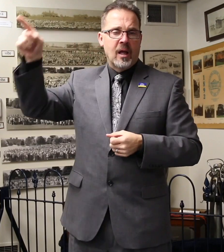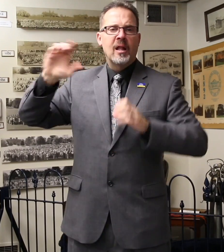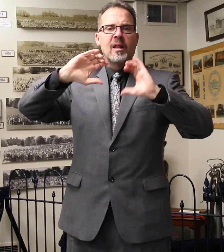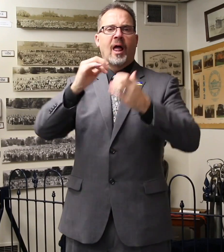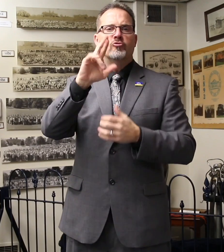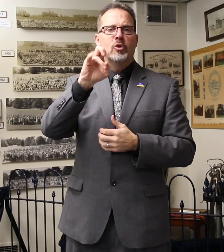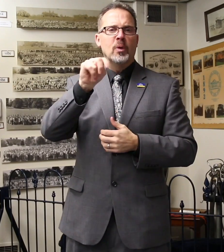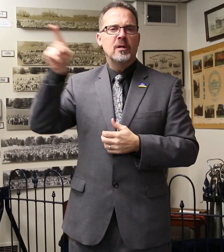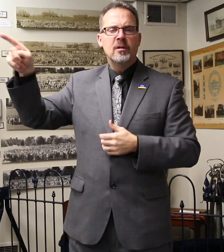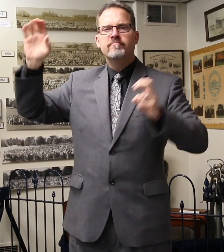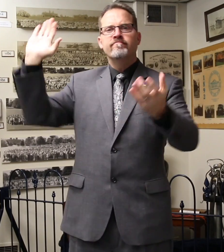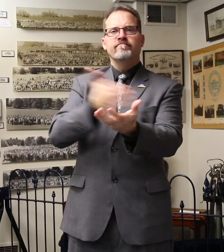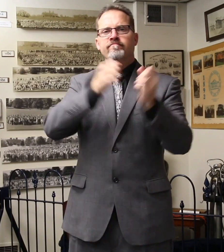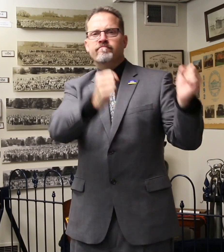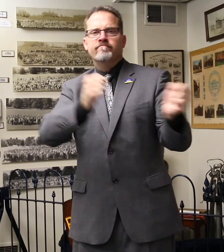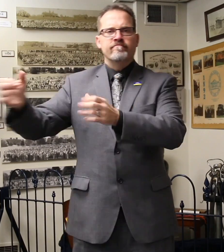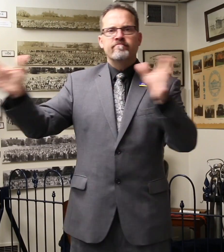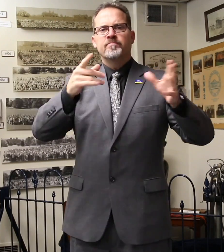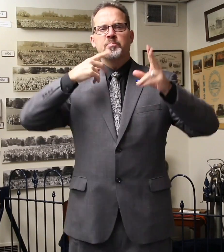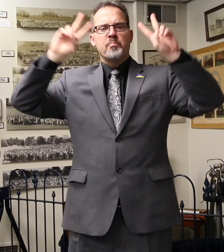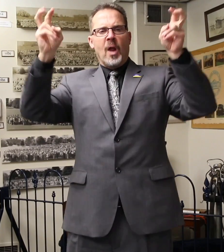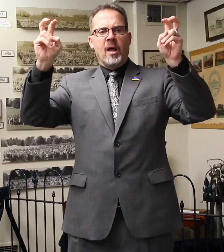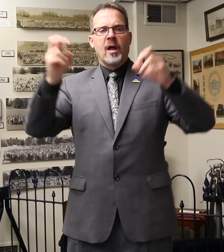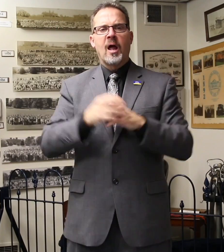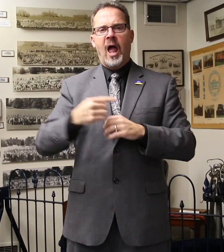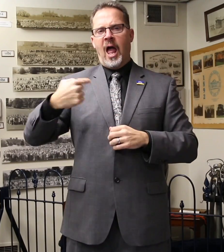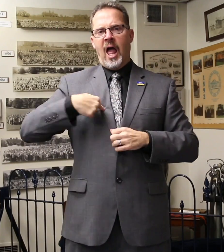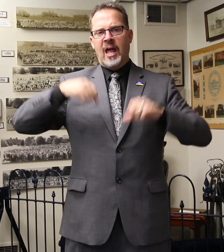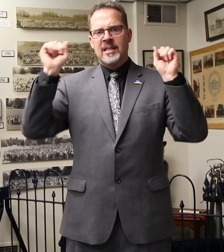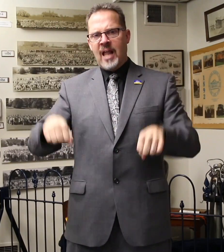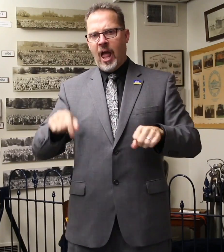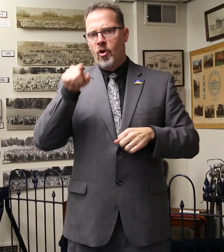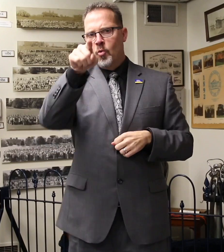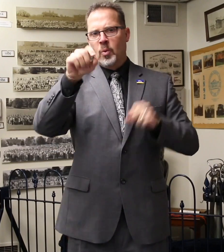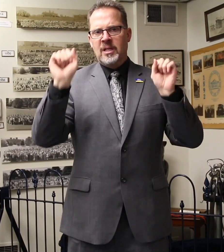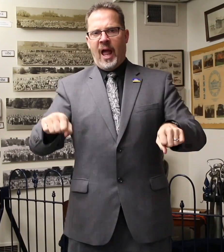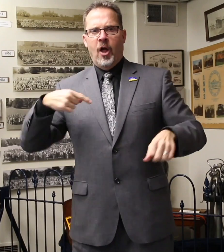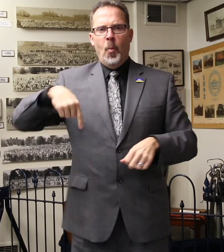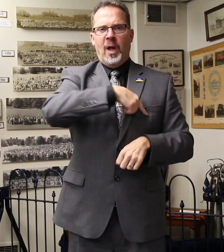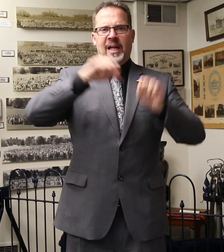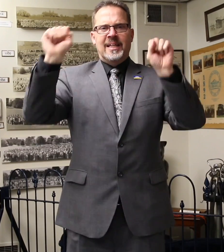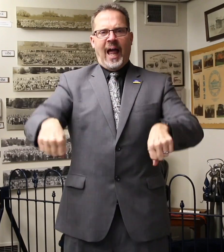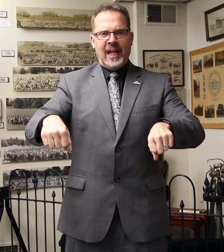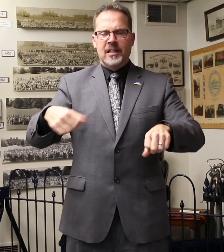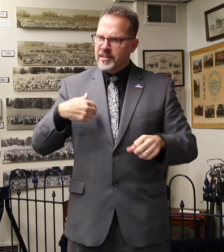saying, which I am borrowing from a classmate of mine at Gallaudet who led us all in a cheer. The cheer says, I can,